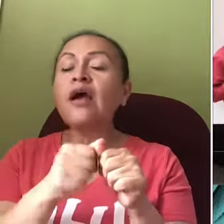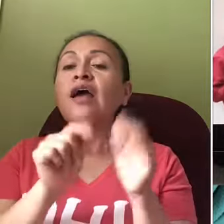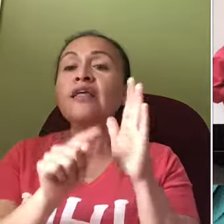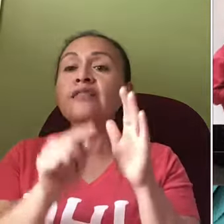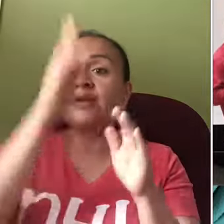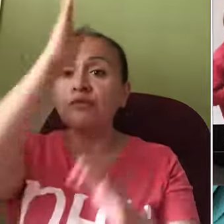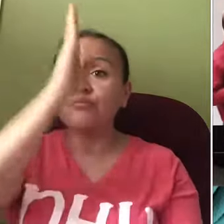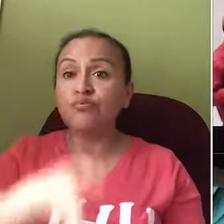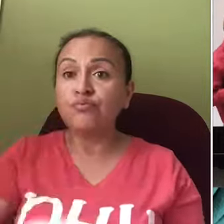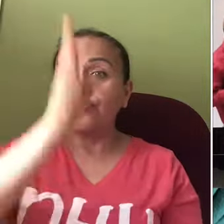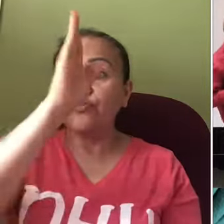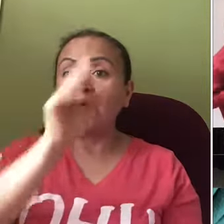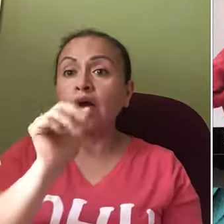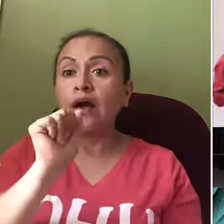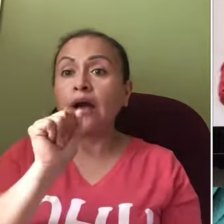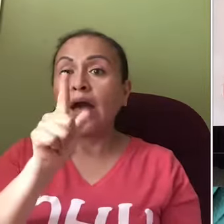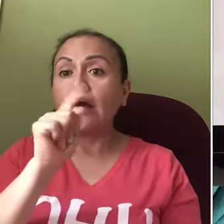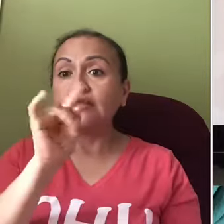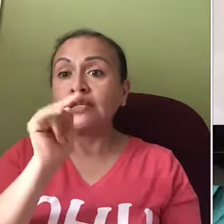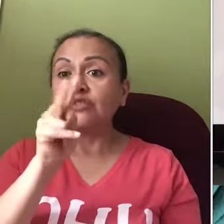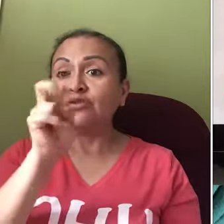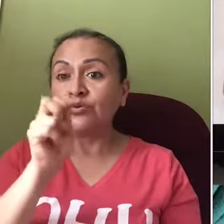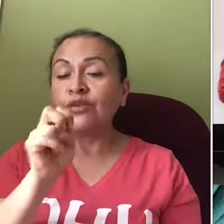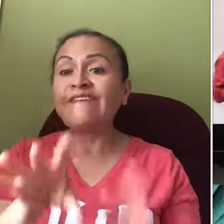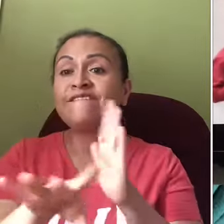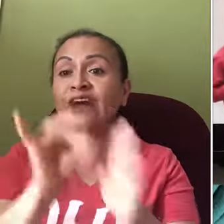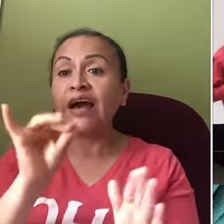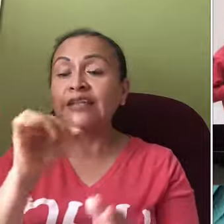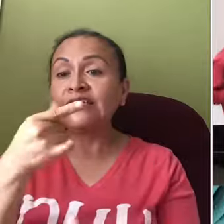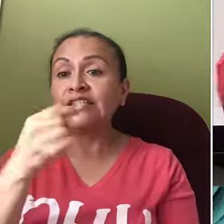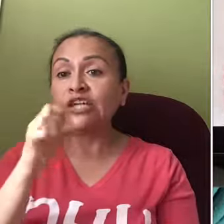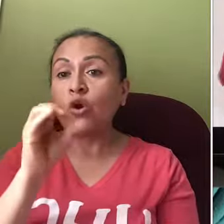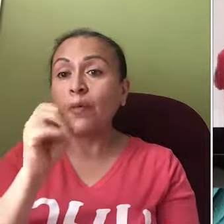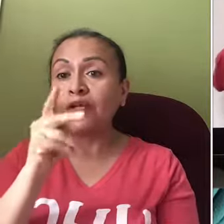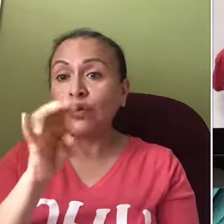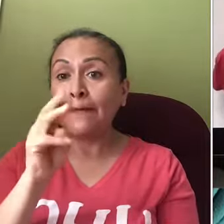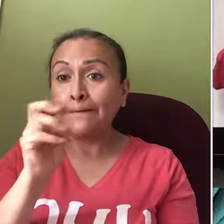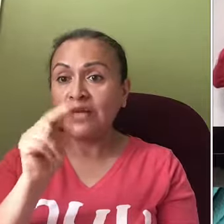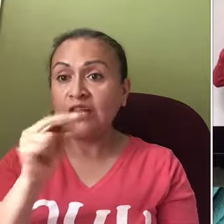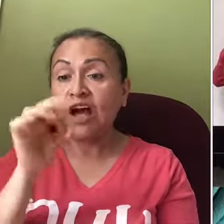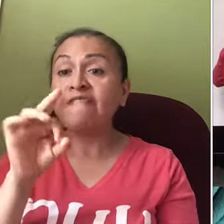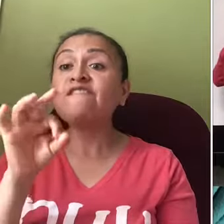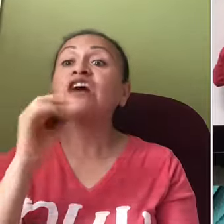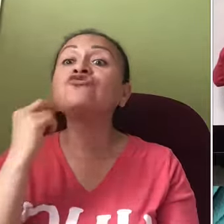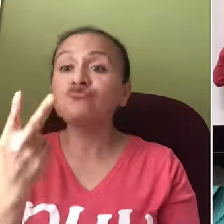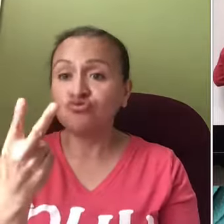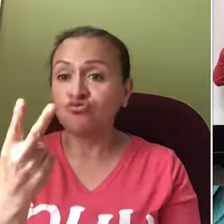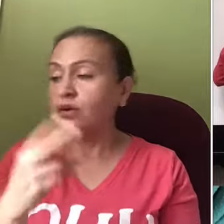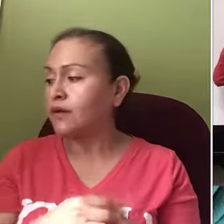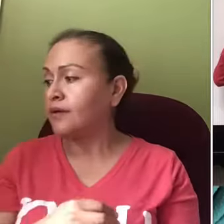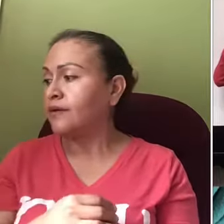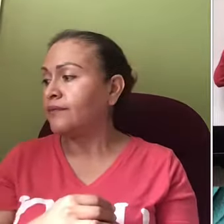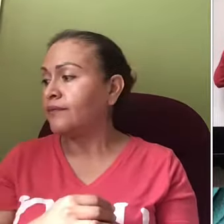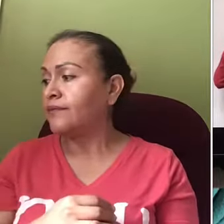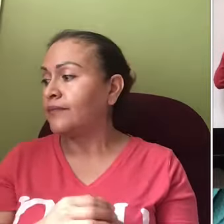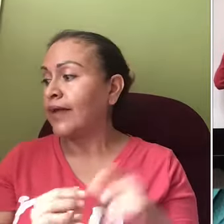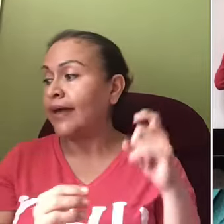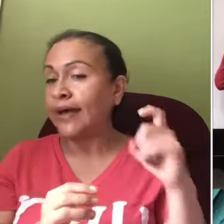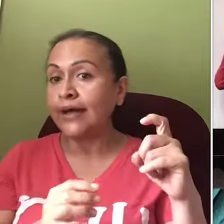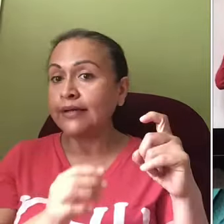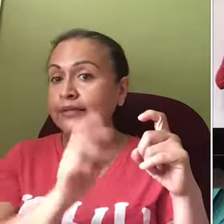find the geometric mean of these two values. So I can say X equals the square root of 15